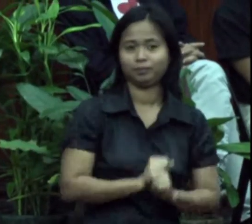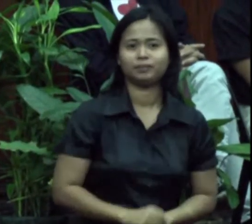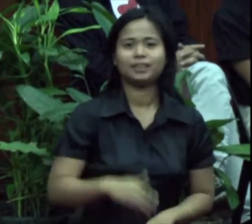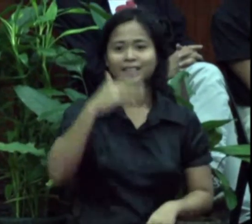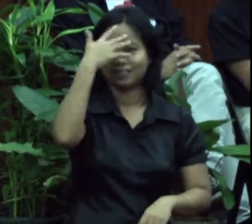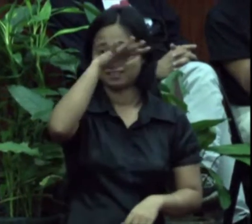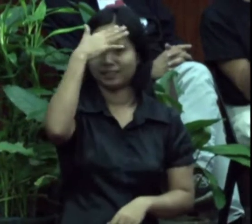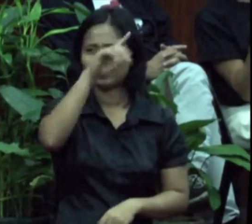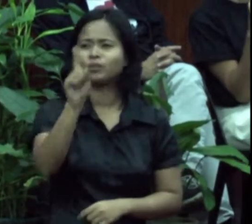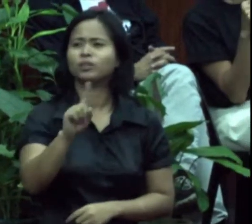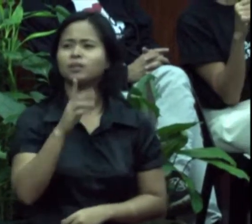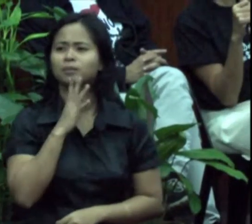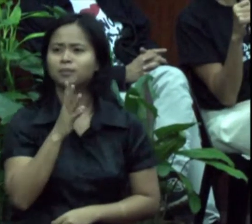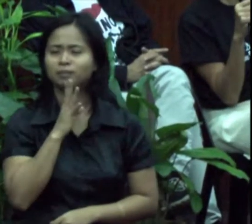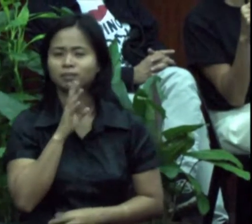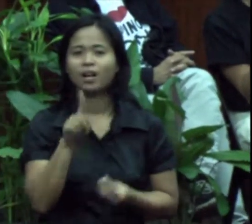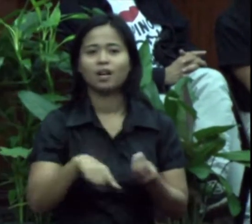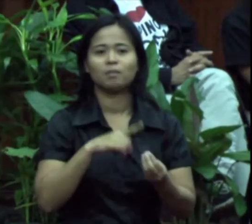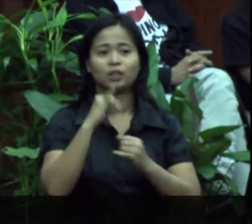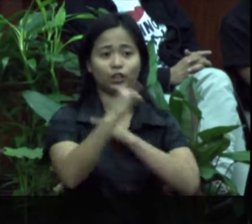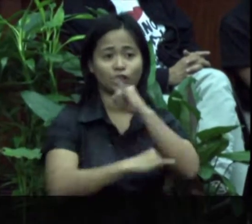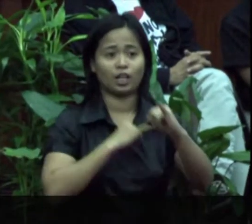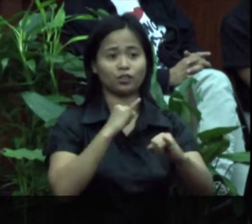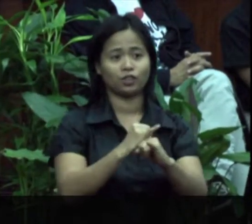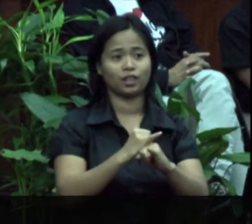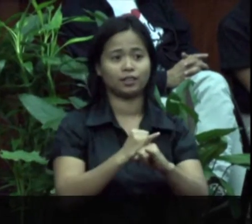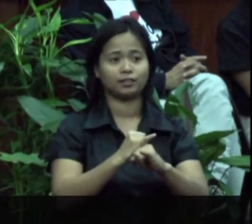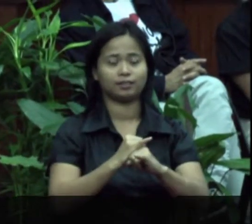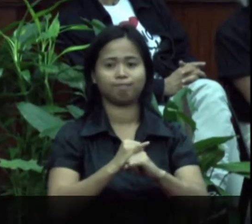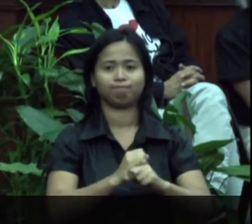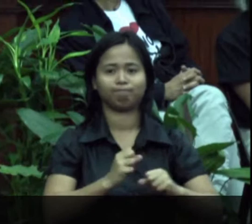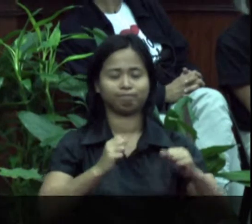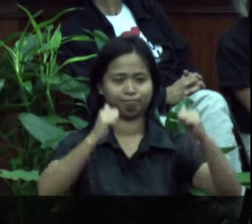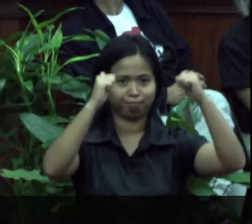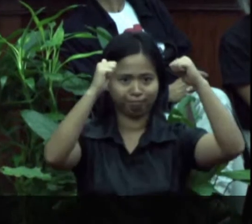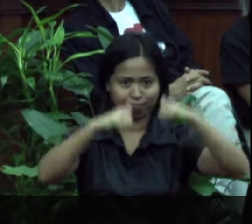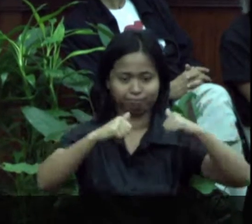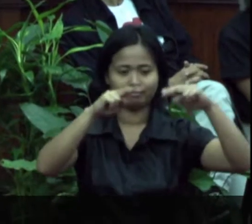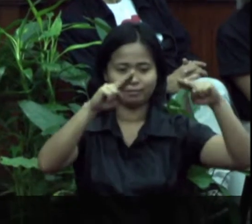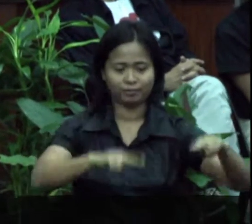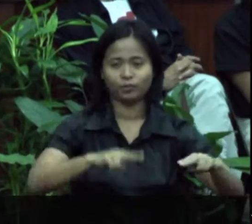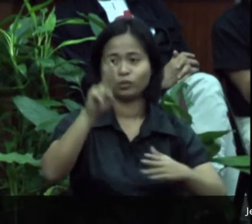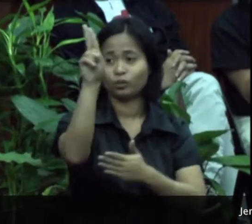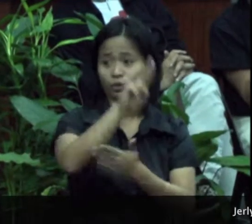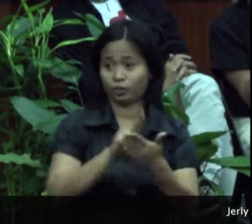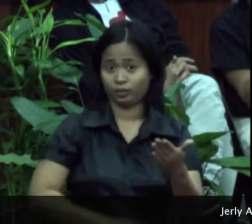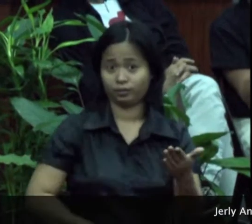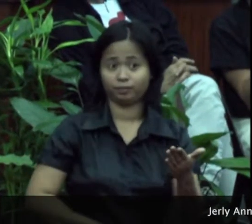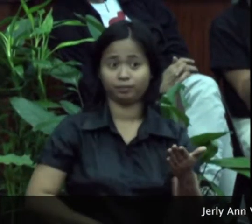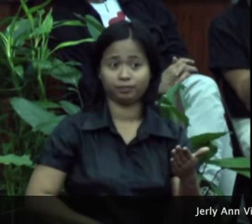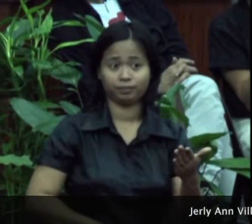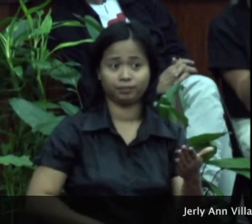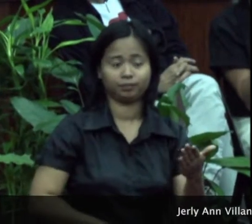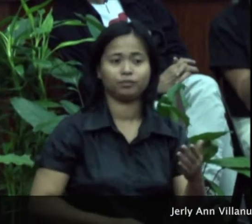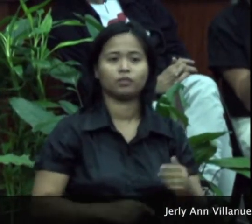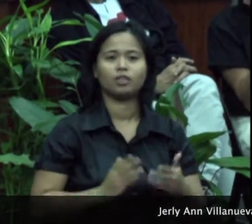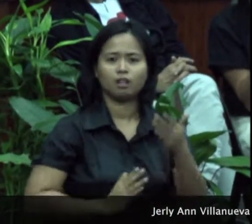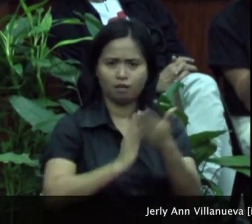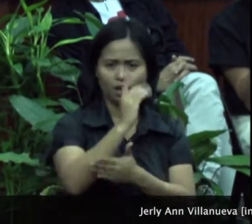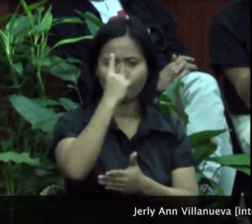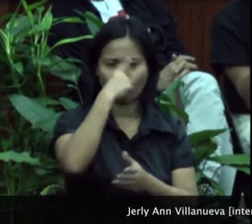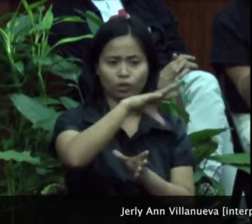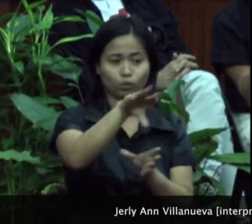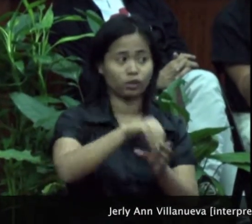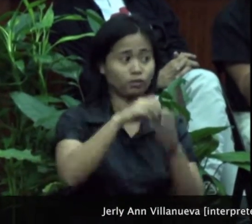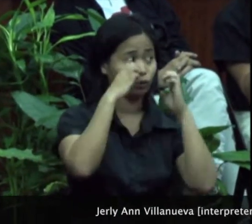Carol talked about an international commitment through the UN Convention on the Rights of Persons with Disabilities. The right to